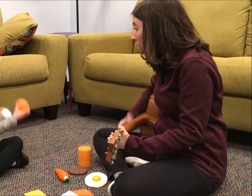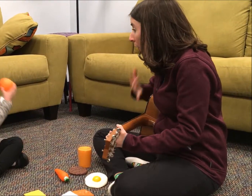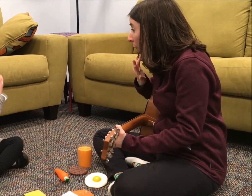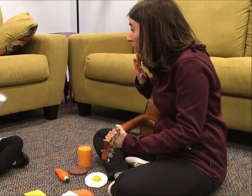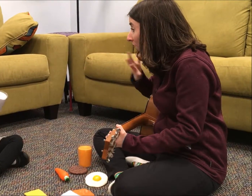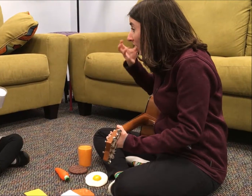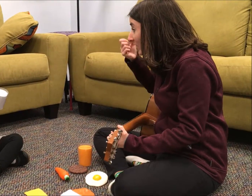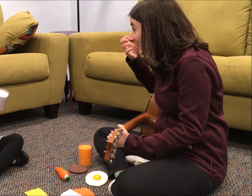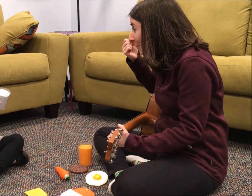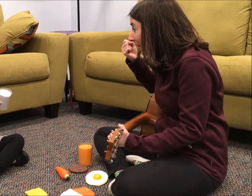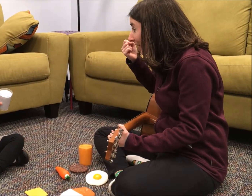What color is the milk?